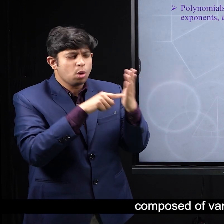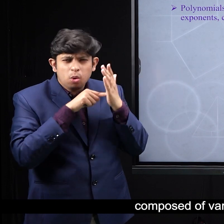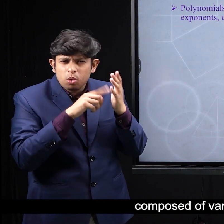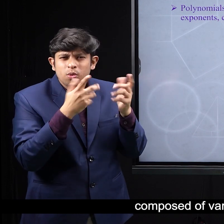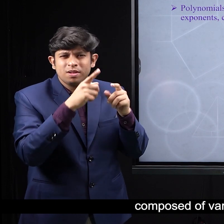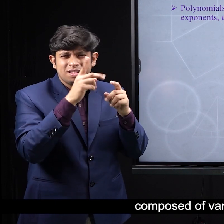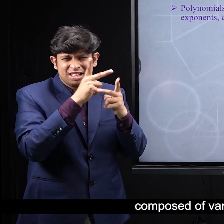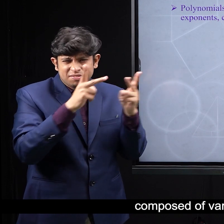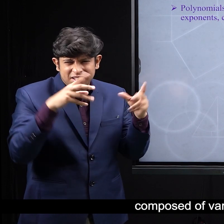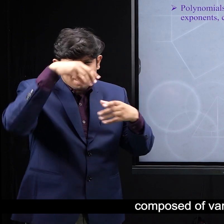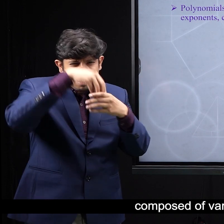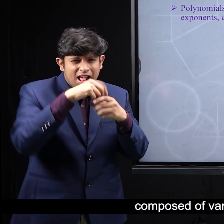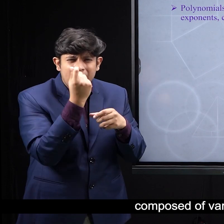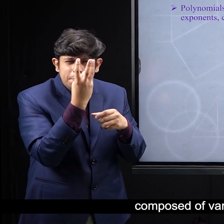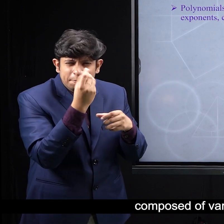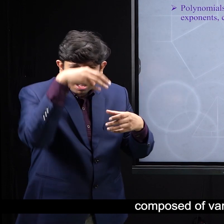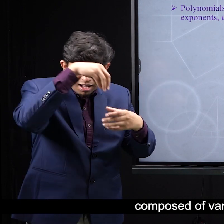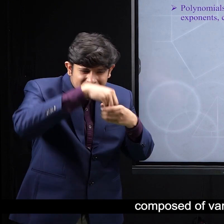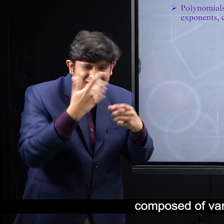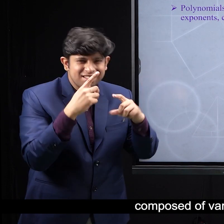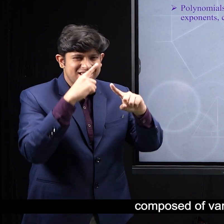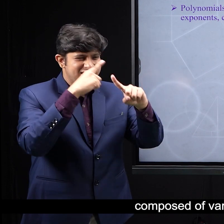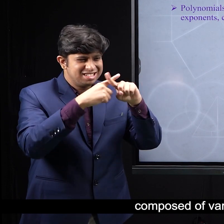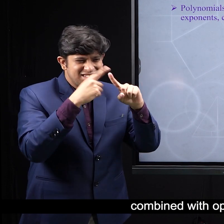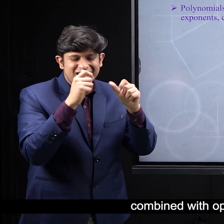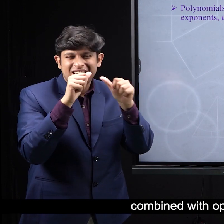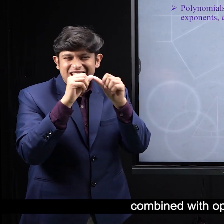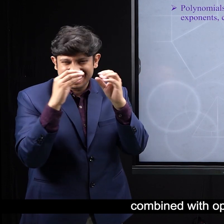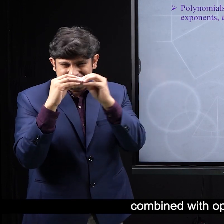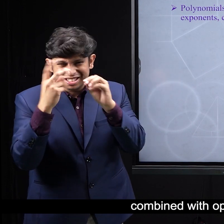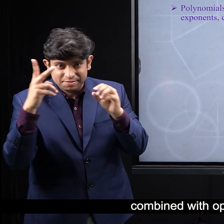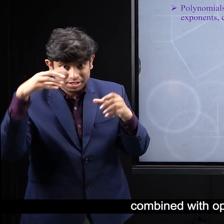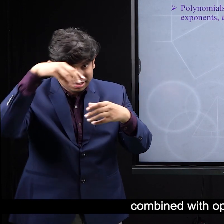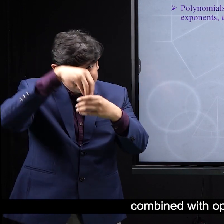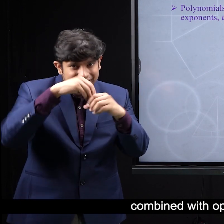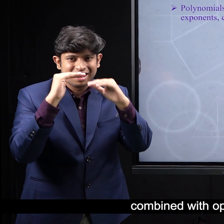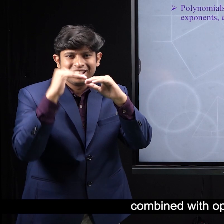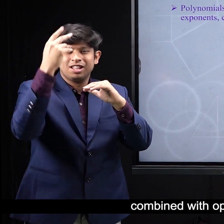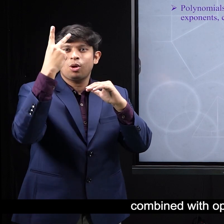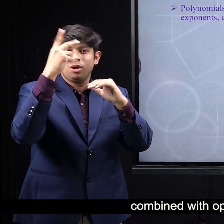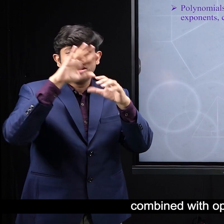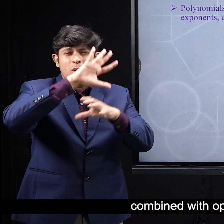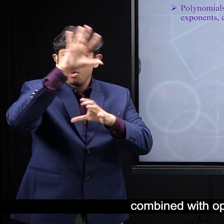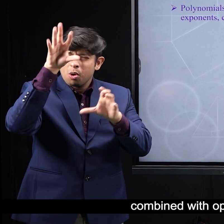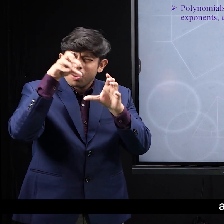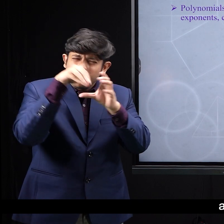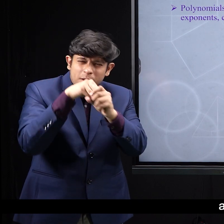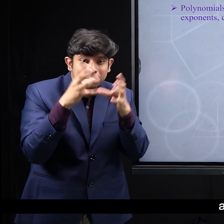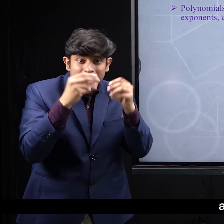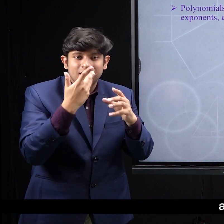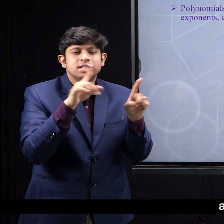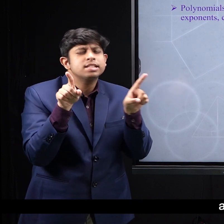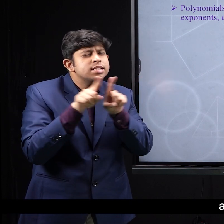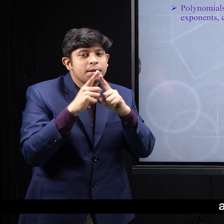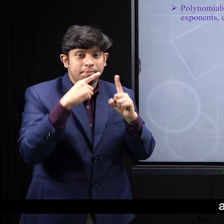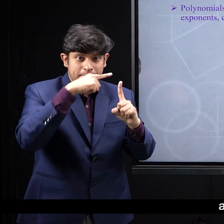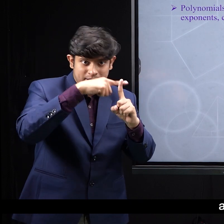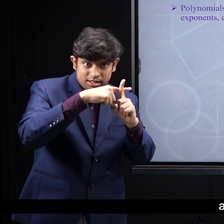variables, constants and exponents, combined with operations like addition, subtraction and multiplication.